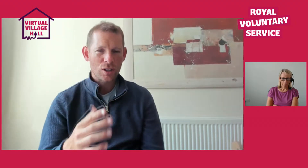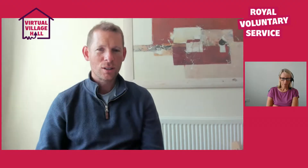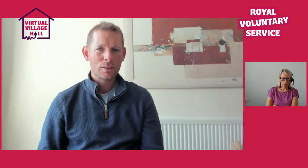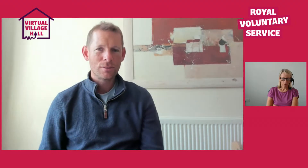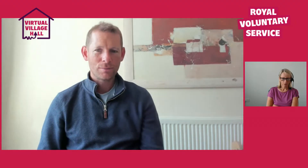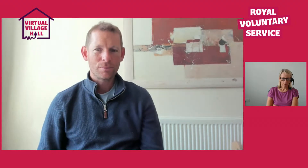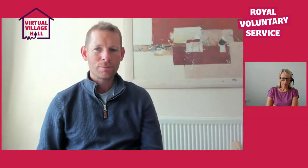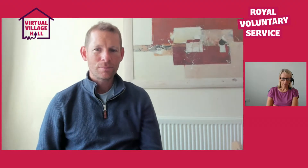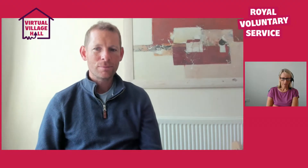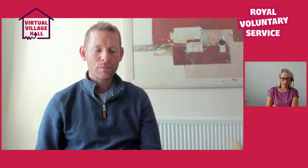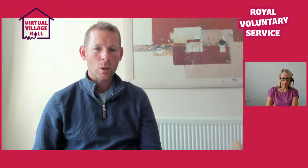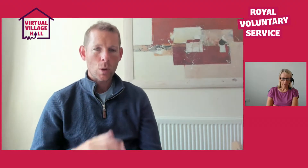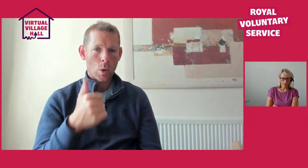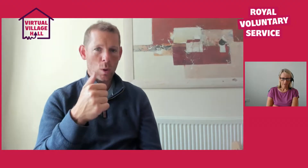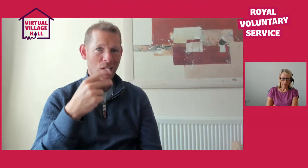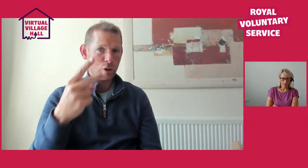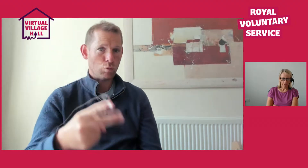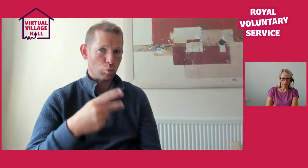5 o'clock.